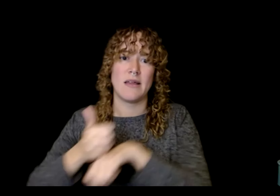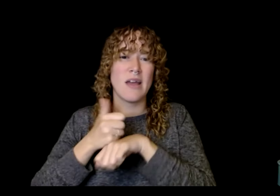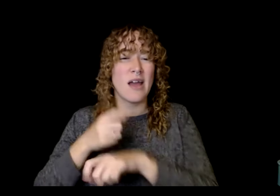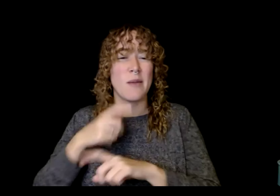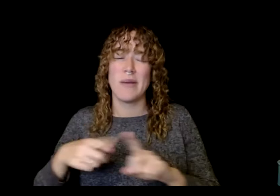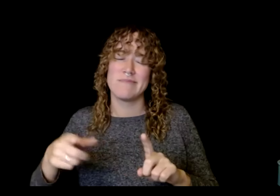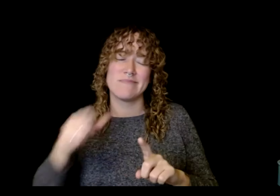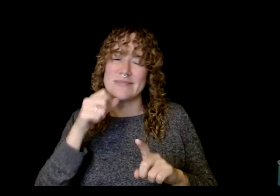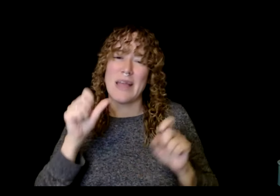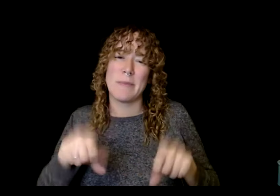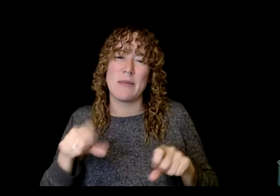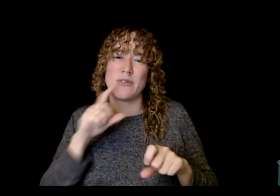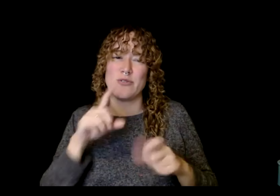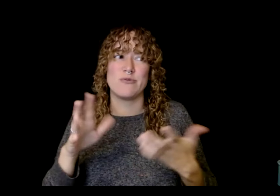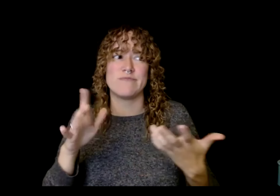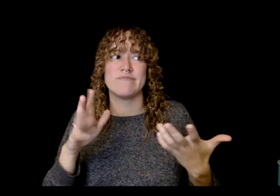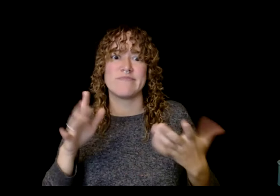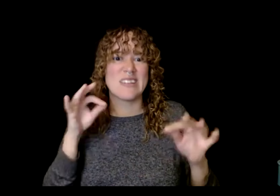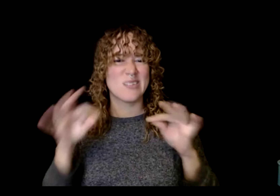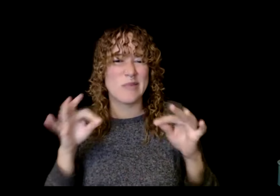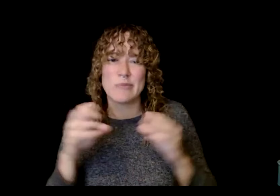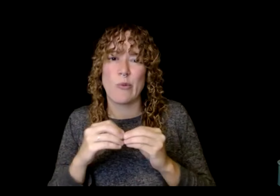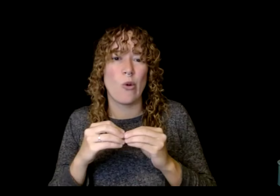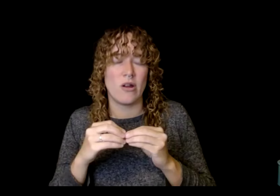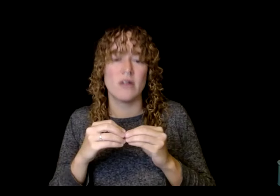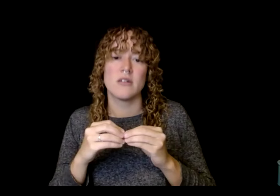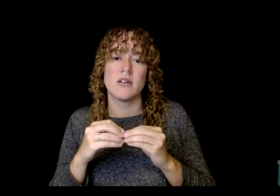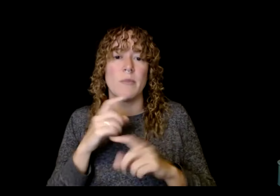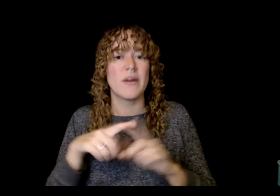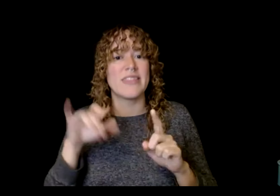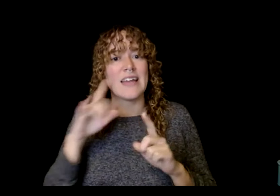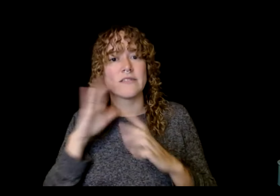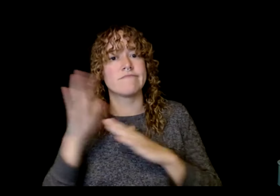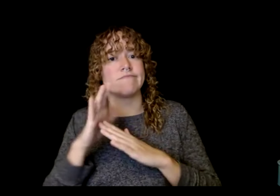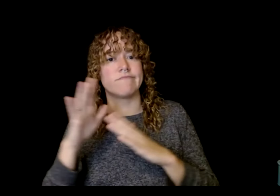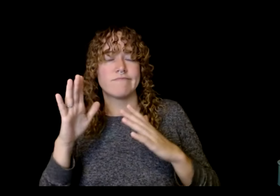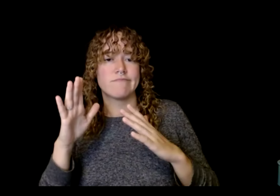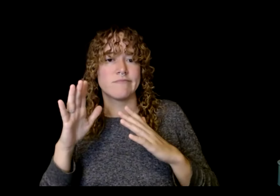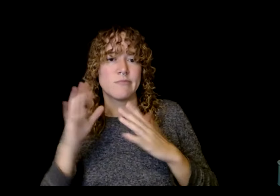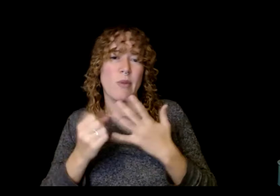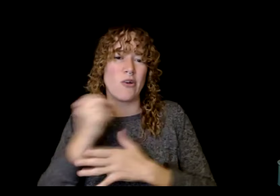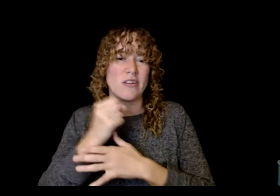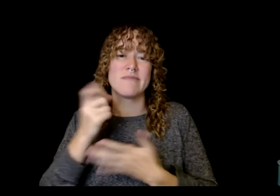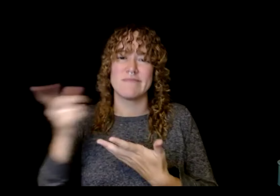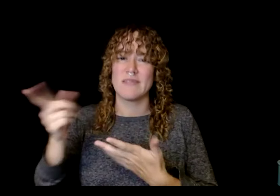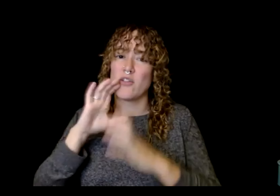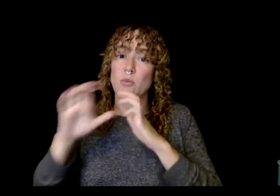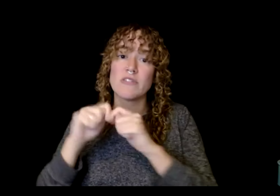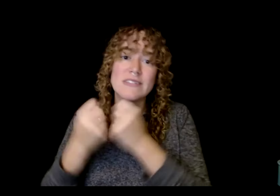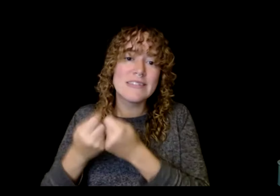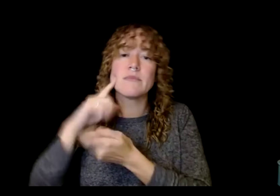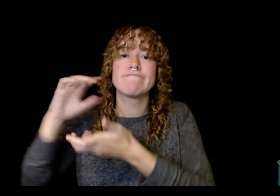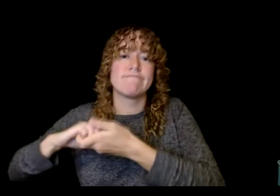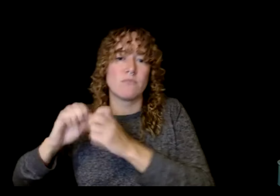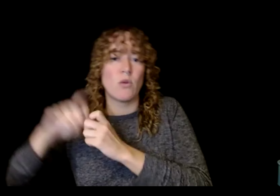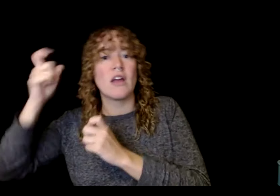yet. So know that that is additionally a top priority in our communications team is working closely with the governor's office,